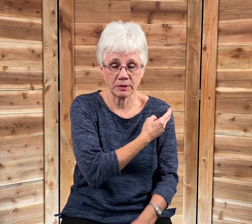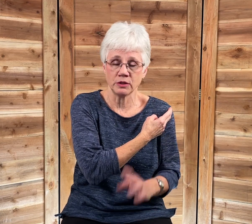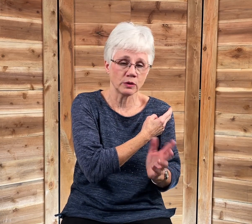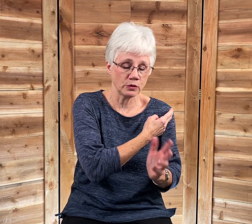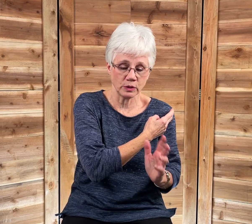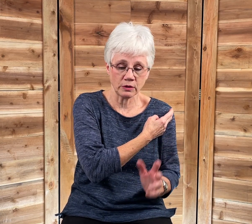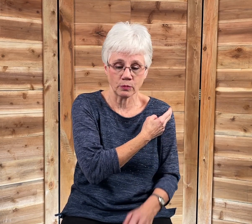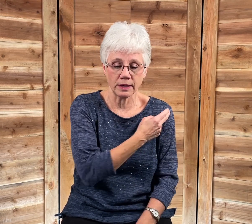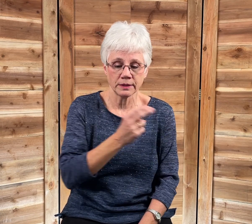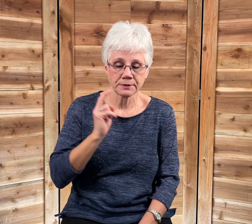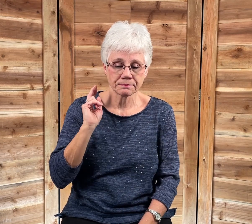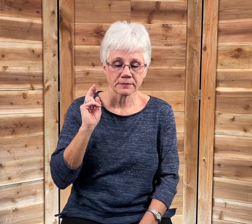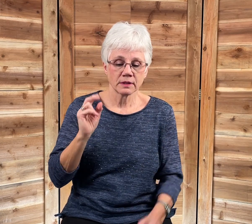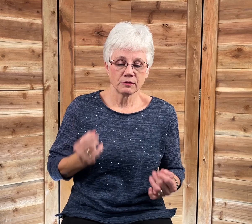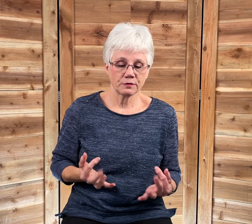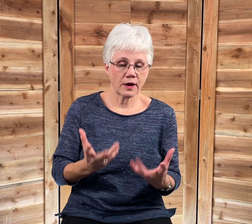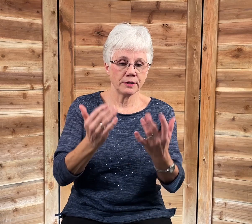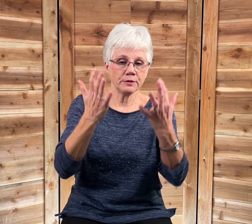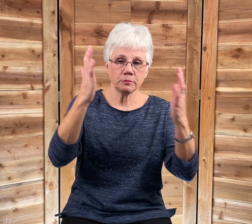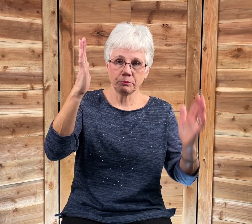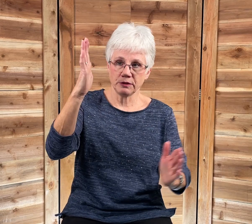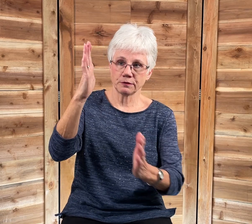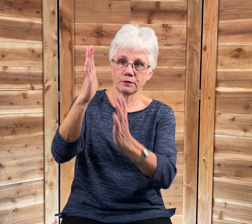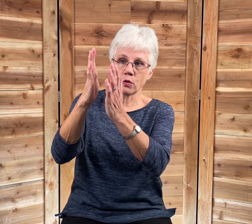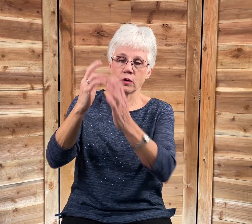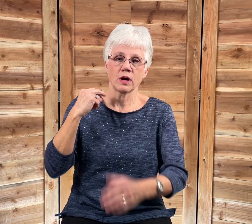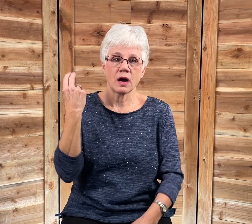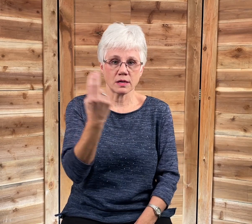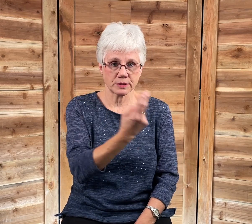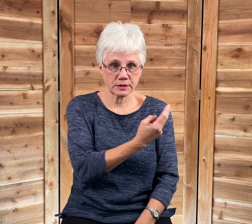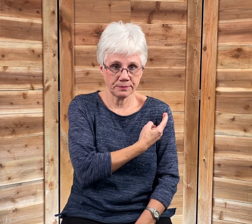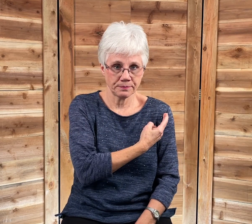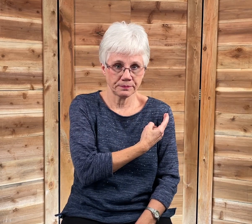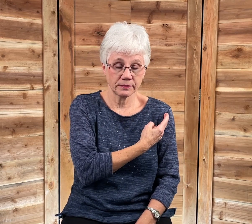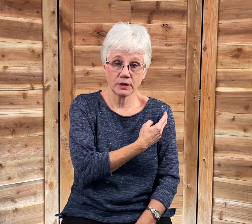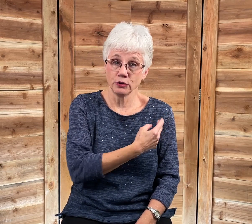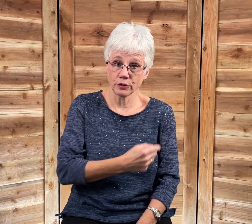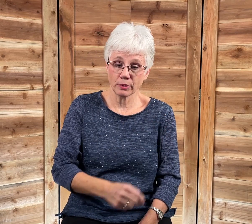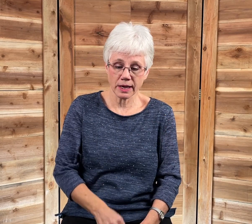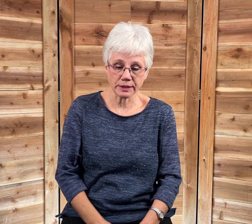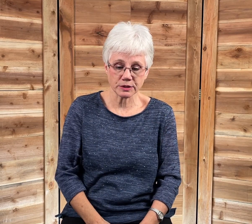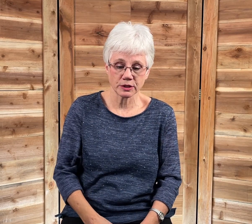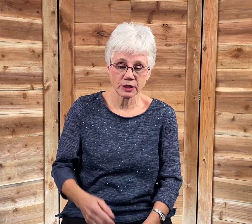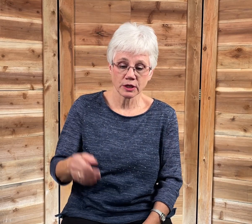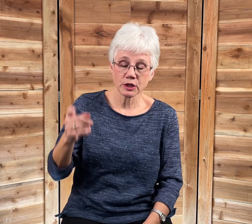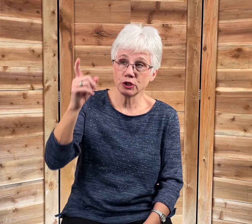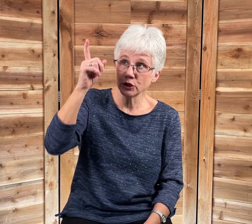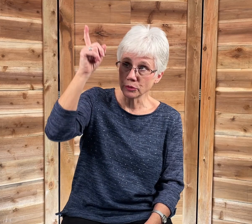that habit, and you could do it either way. Fire before us. You're the